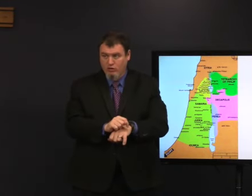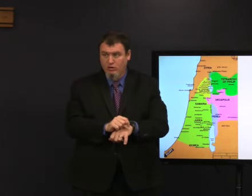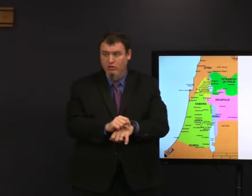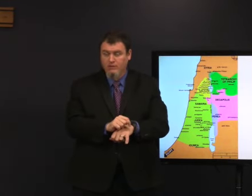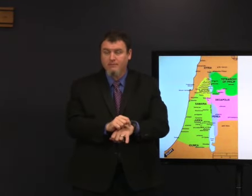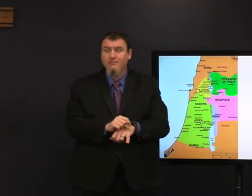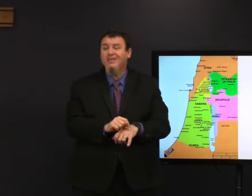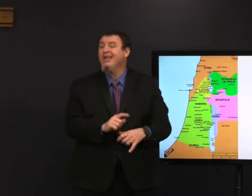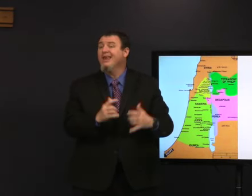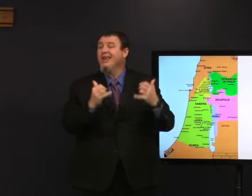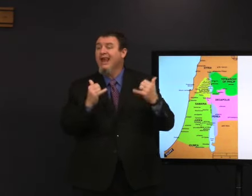temple.